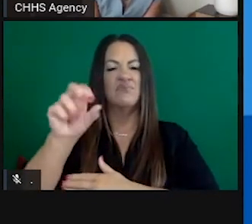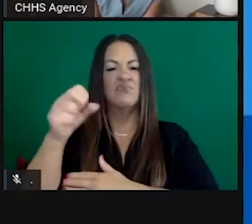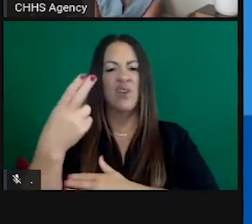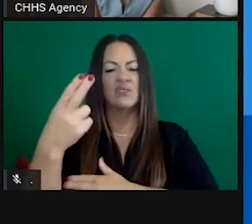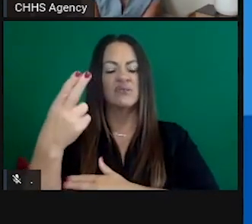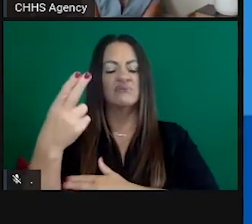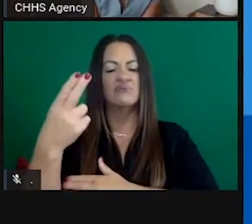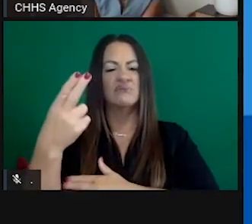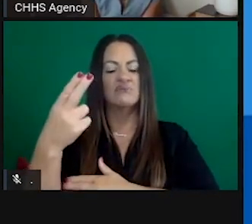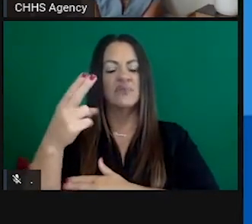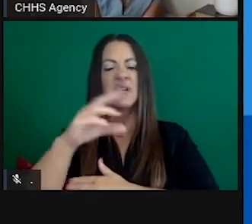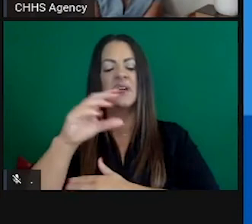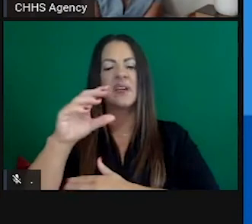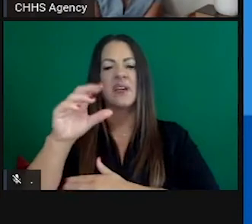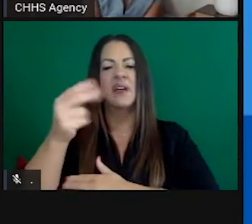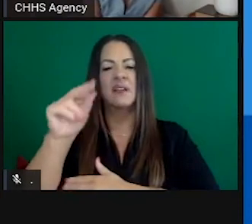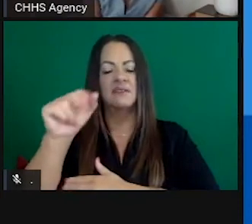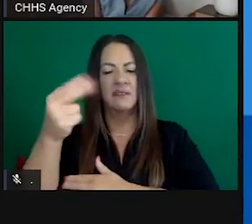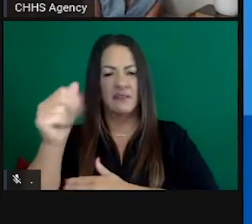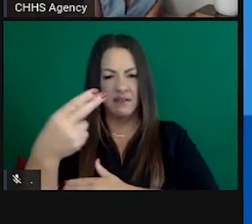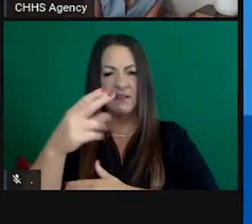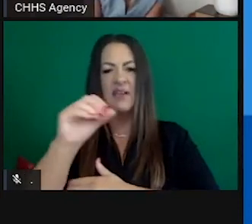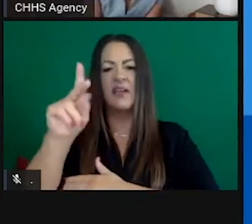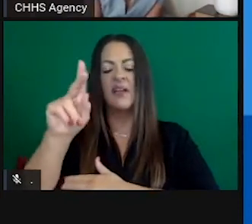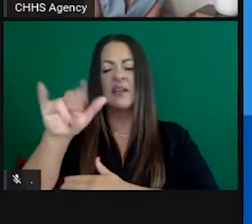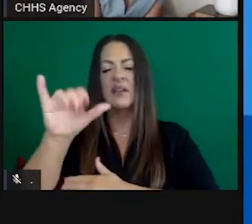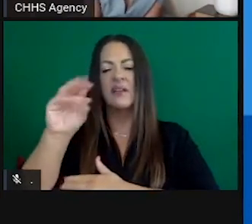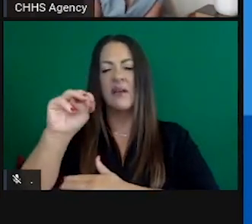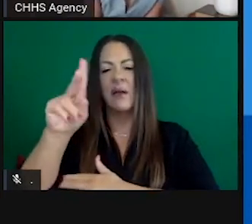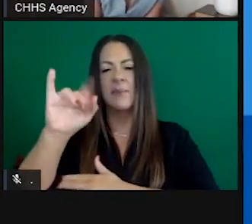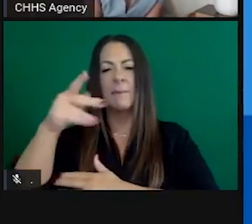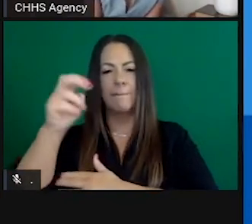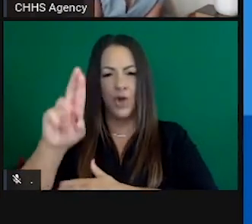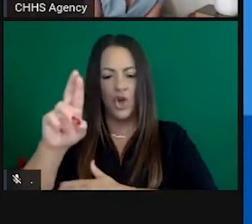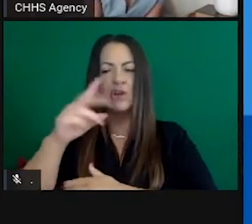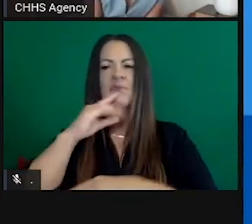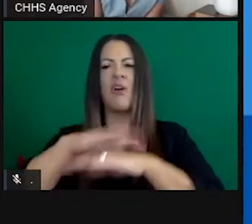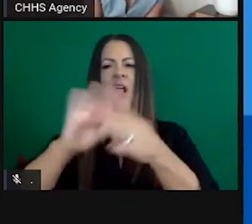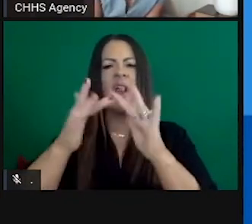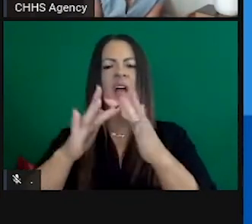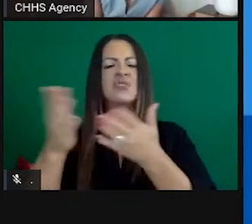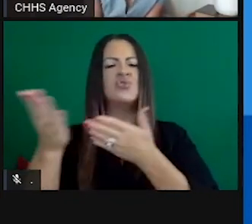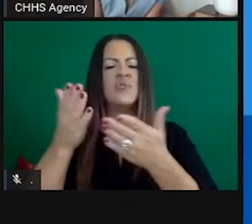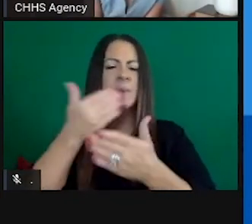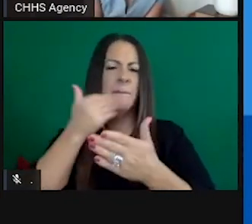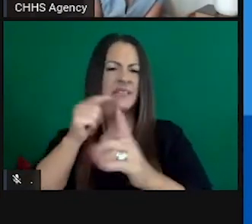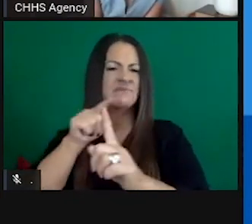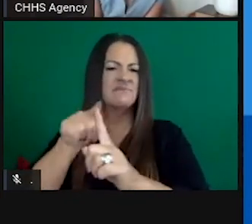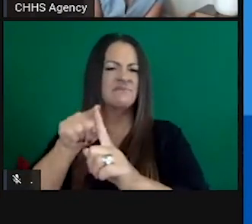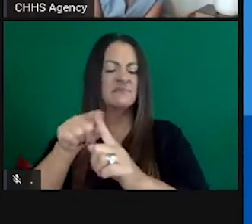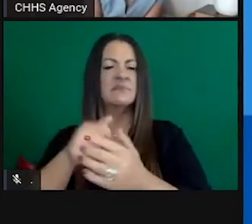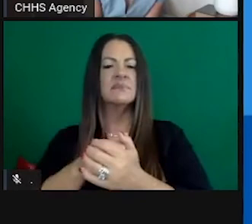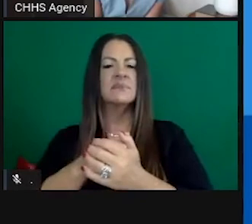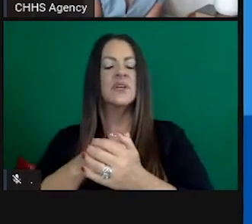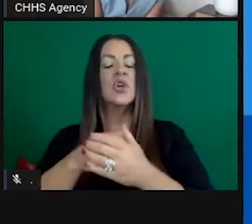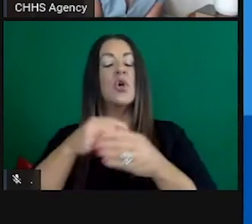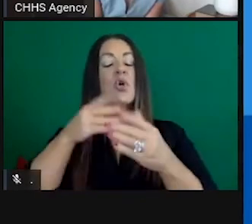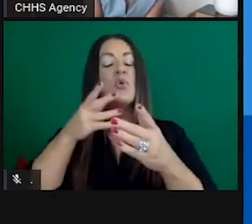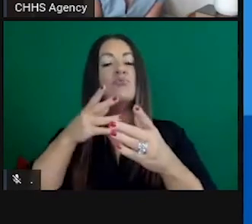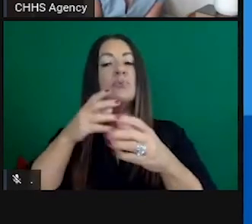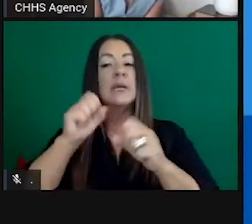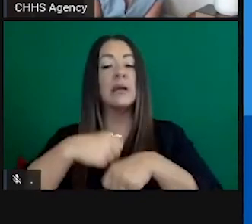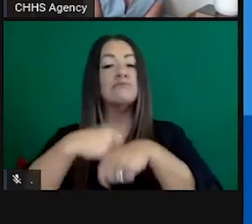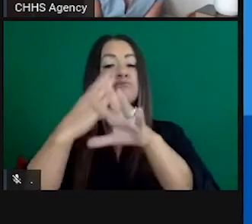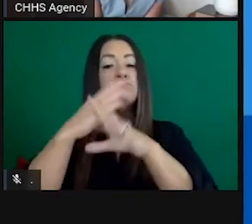people that many or most synagogues are offering online services, and the safest activity remains Zoom services at home and observing the